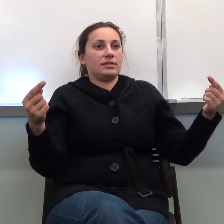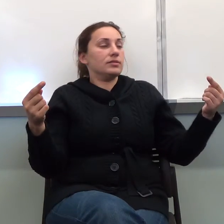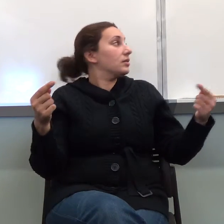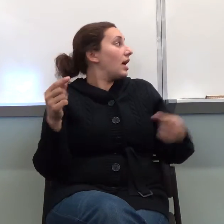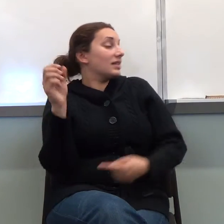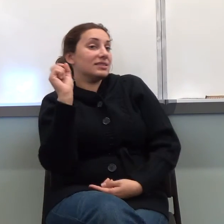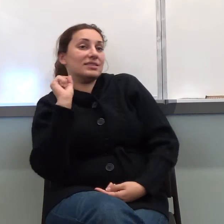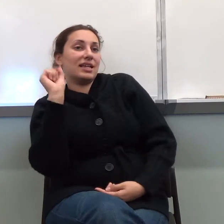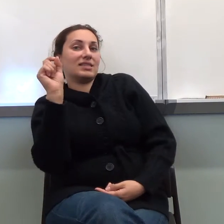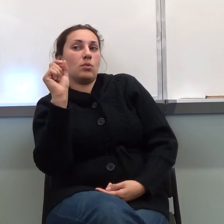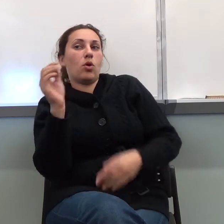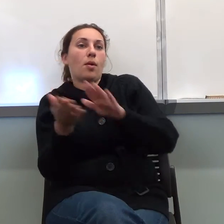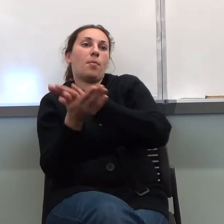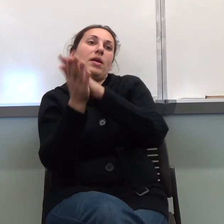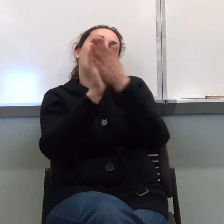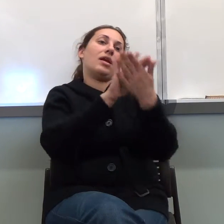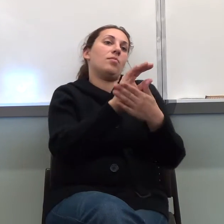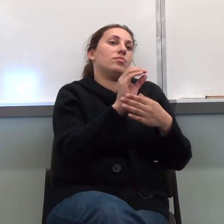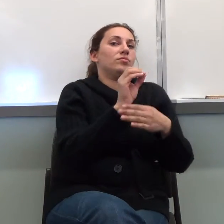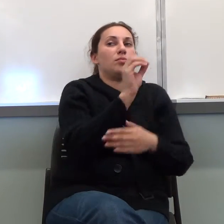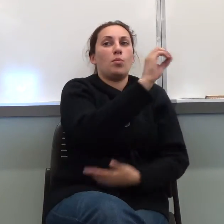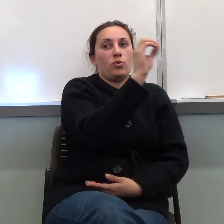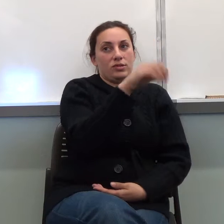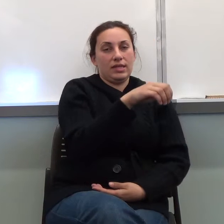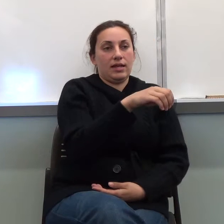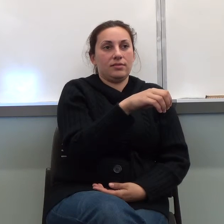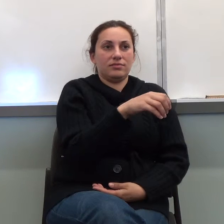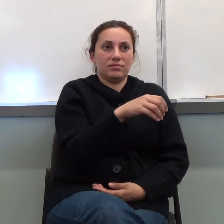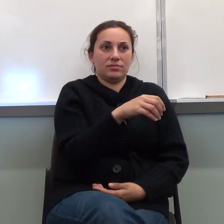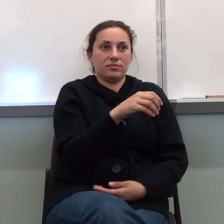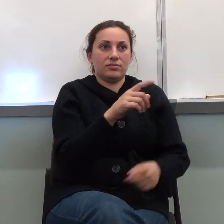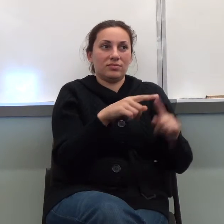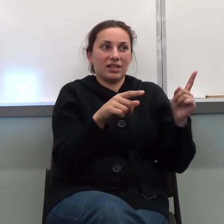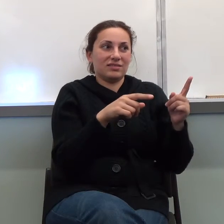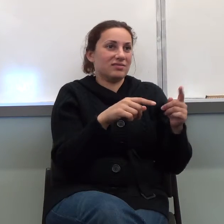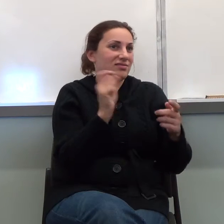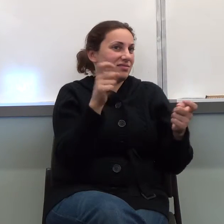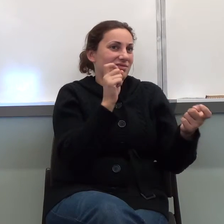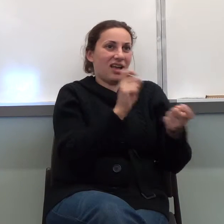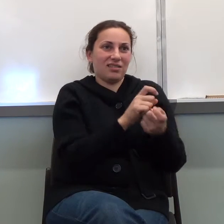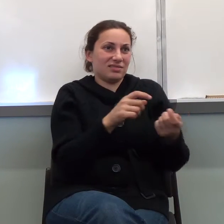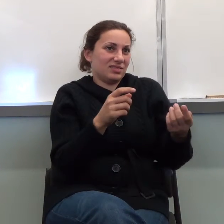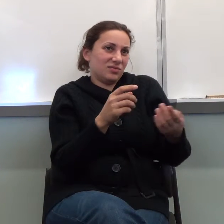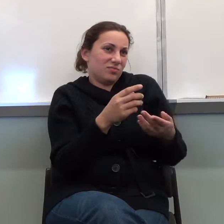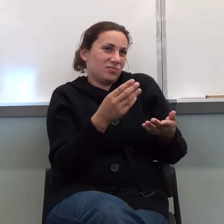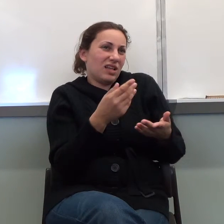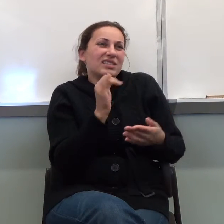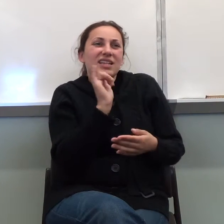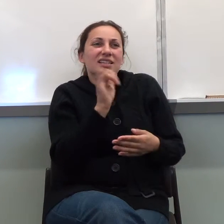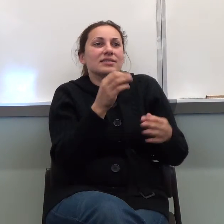Well, this may sound a little strange, but it's just exactly what you might think it is, and that is reverse the